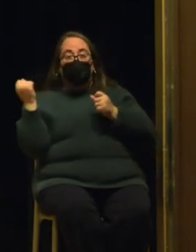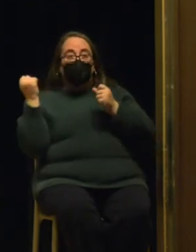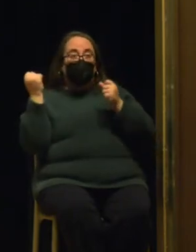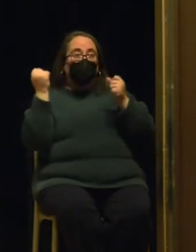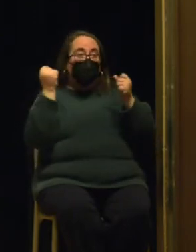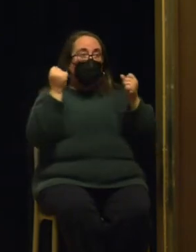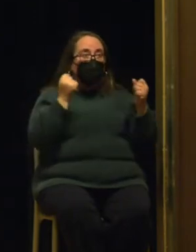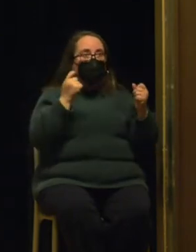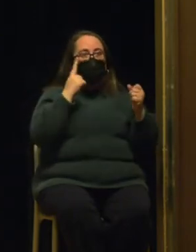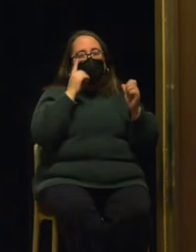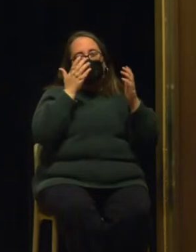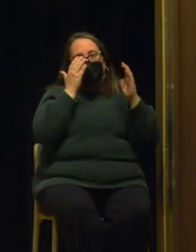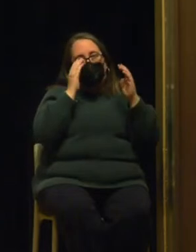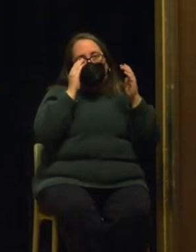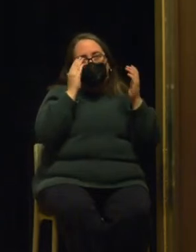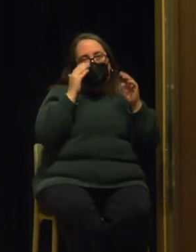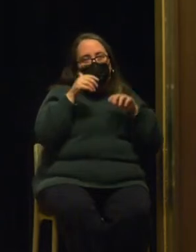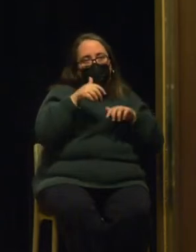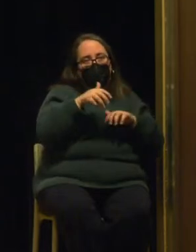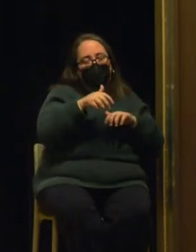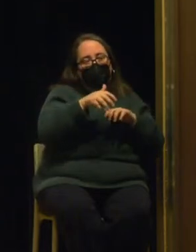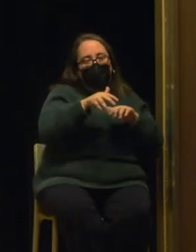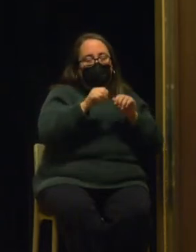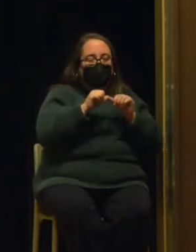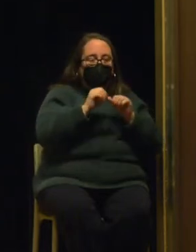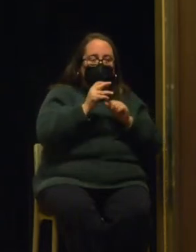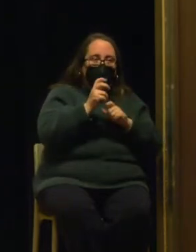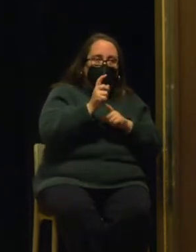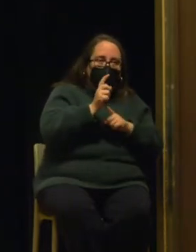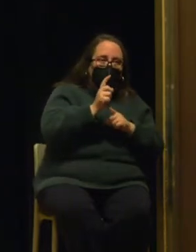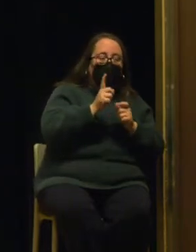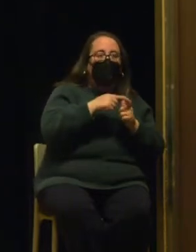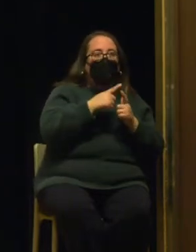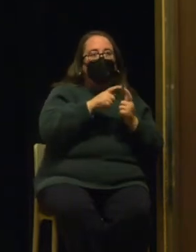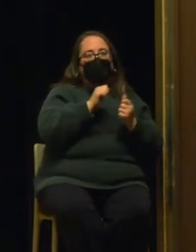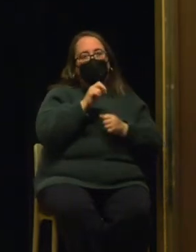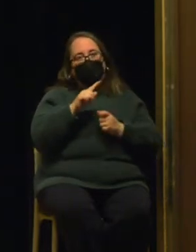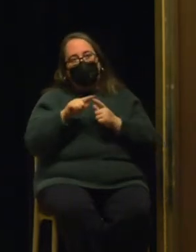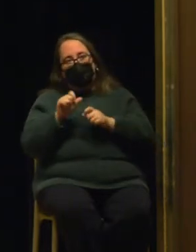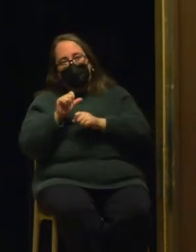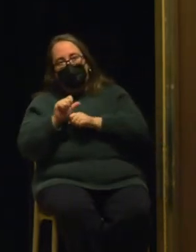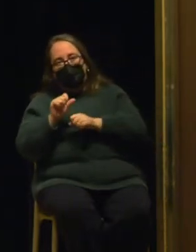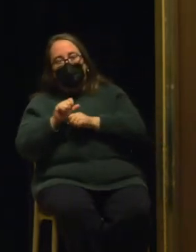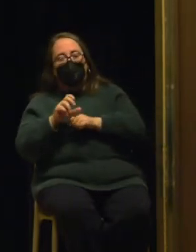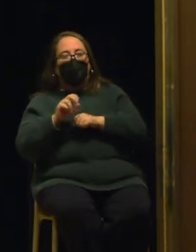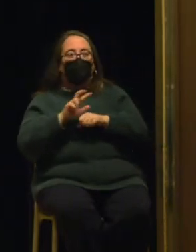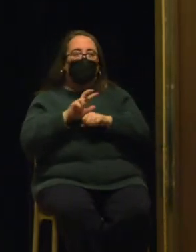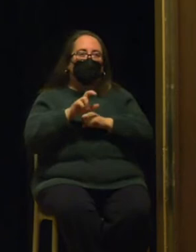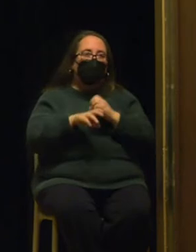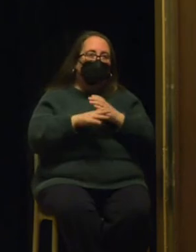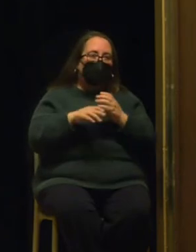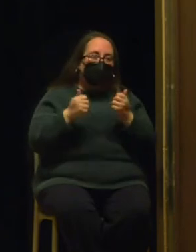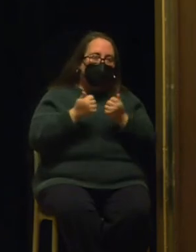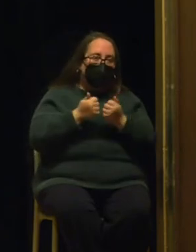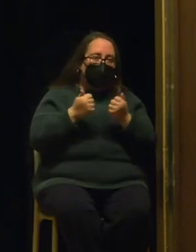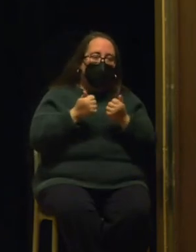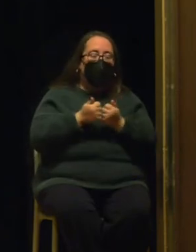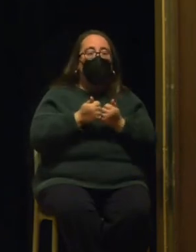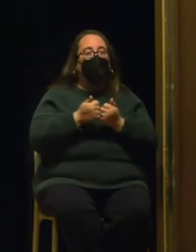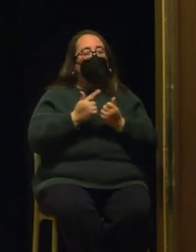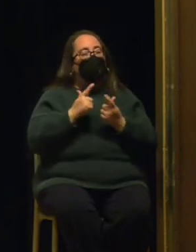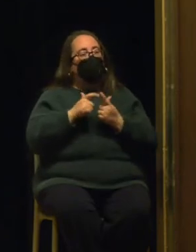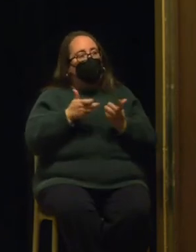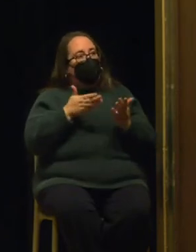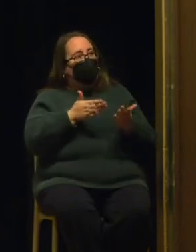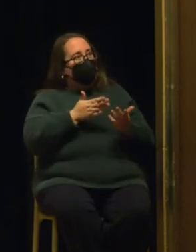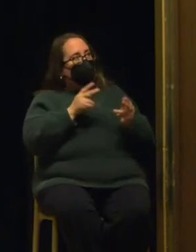for the Halloween parade that lasts 15 minutes in the middle of the day, whether you're going to 3 o'clock soccer games, you know, you want to be